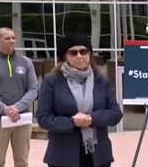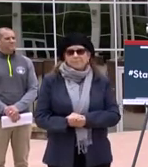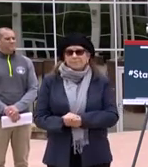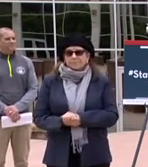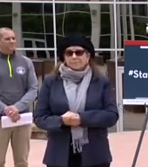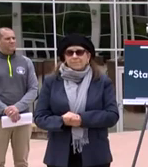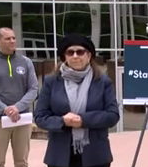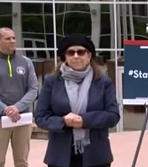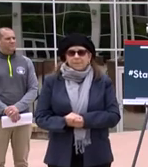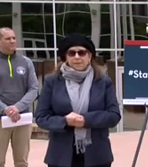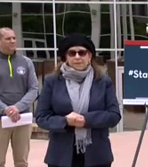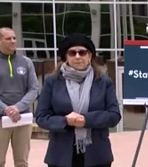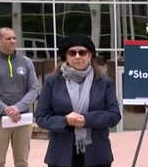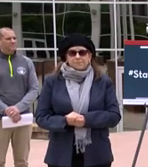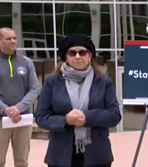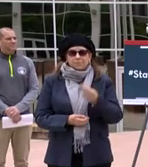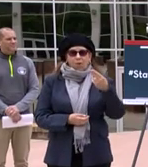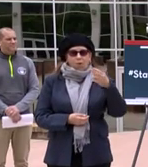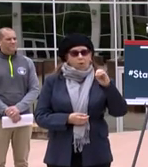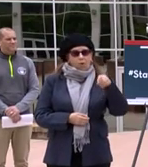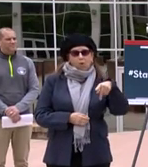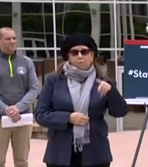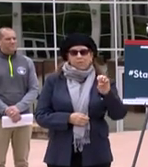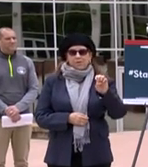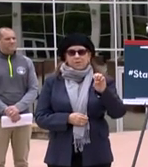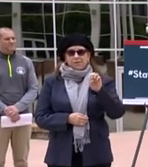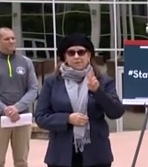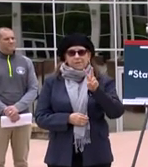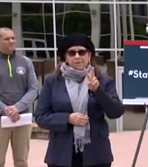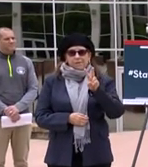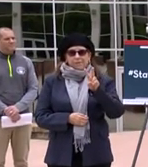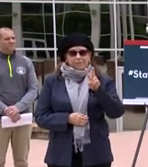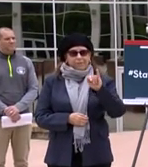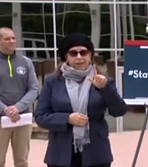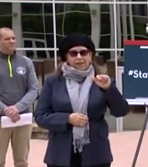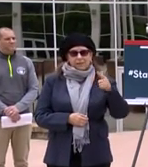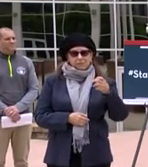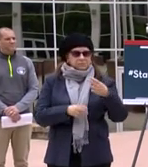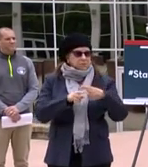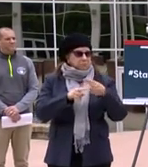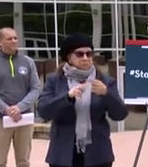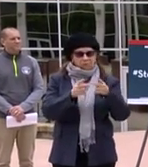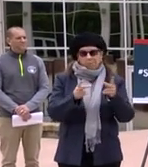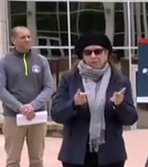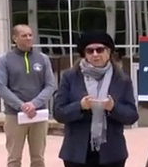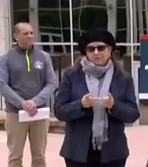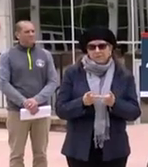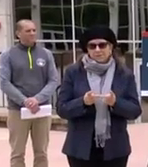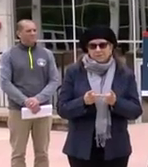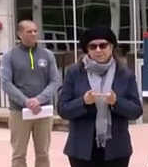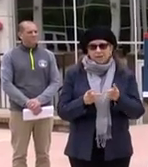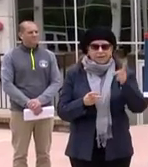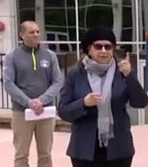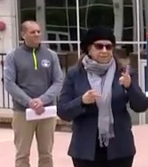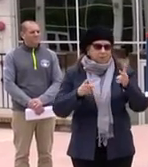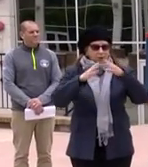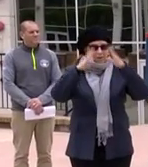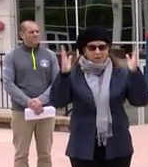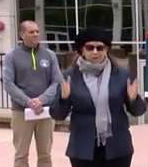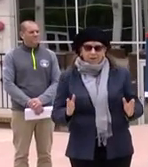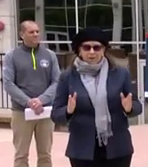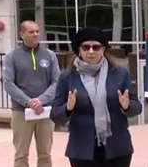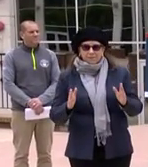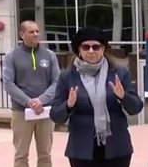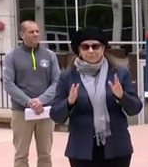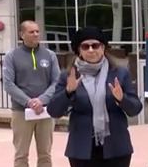Hope Village is a halfway house run as a contract overseen by the Federal Bureau of Prisons